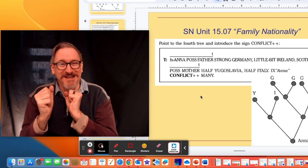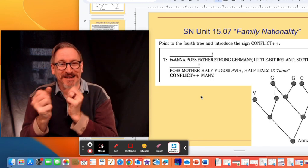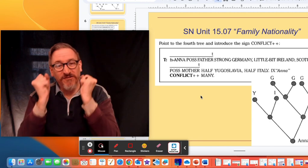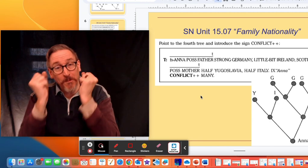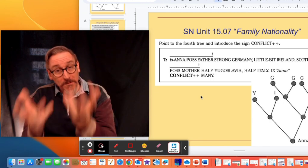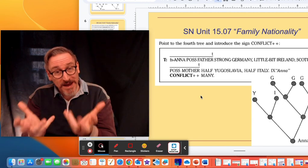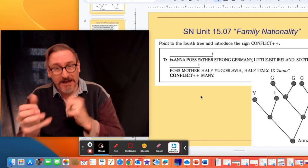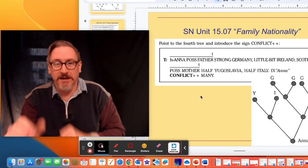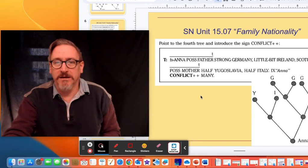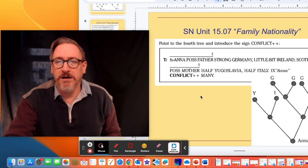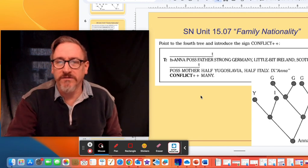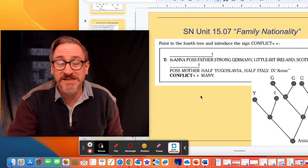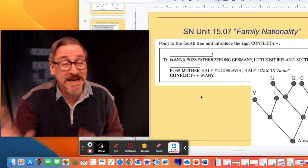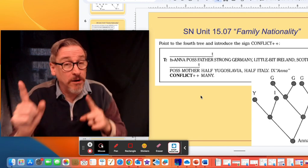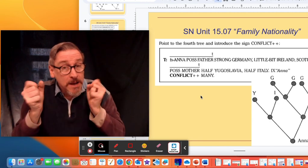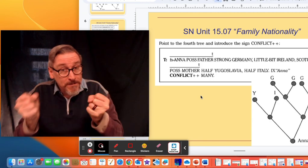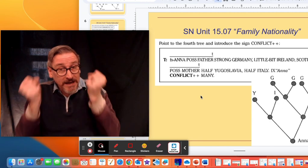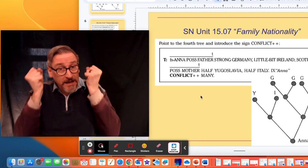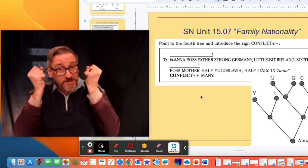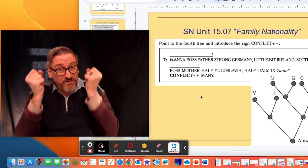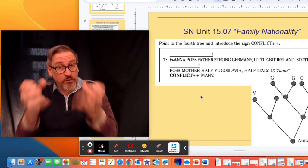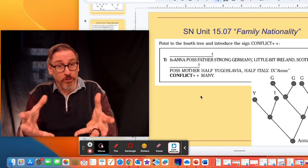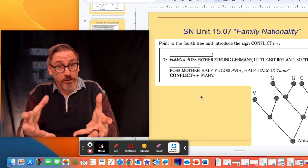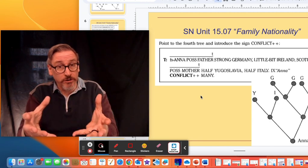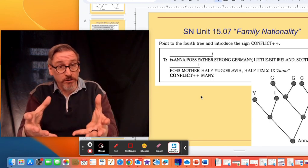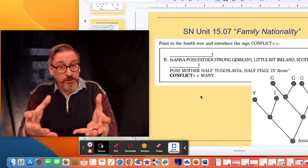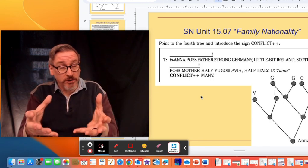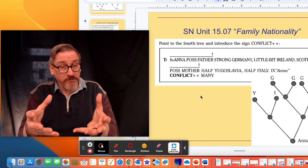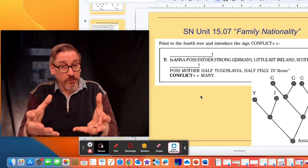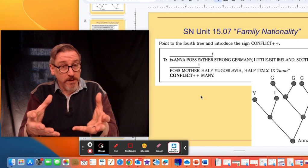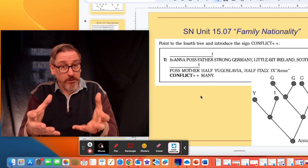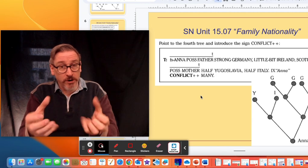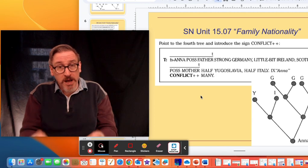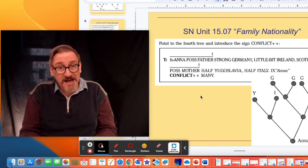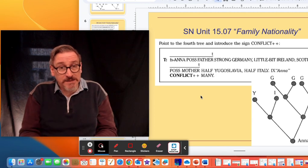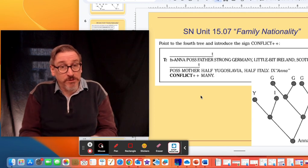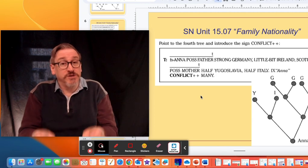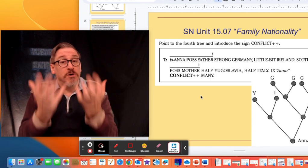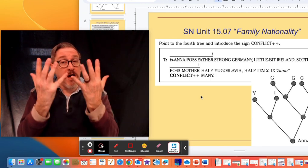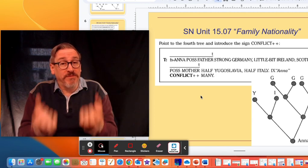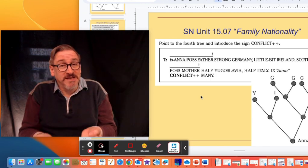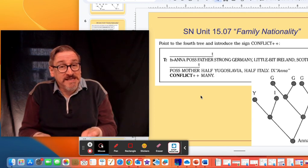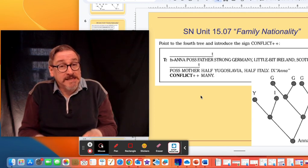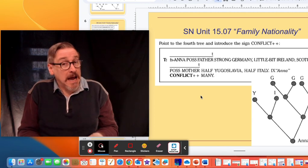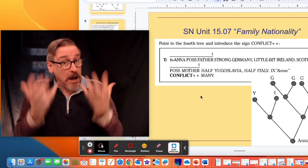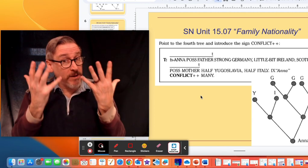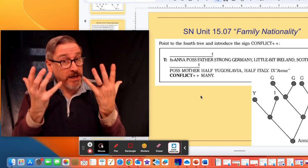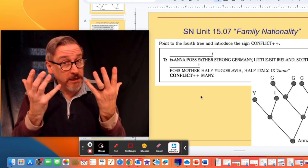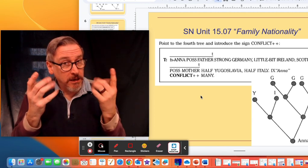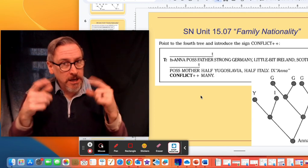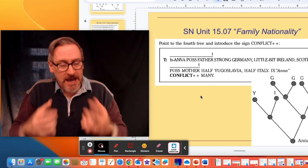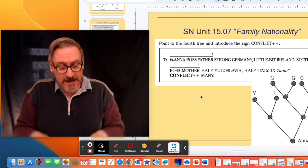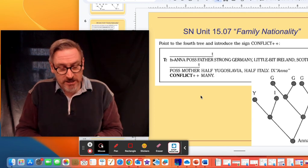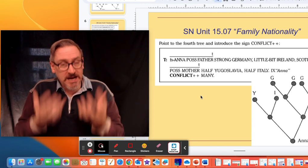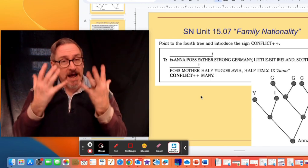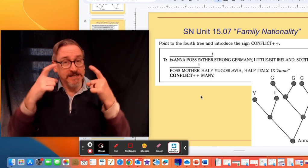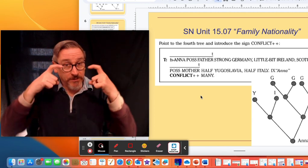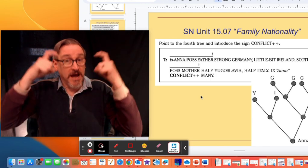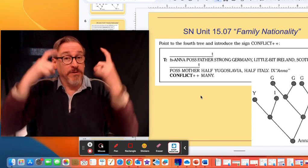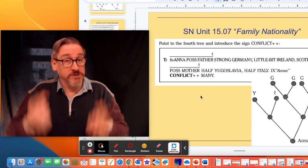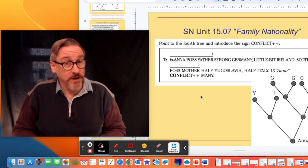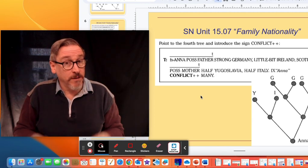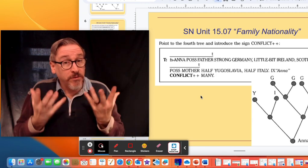reinforces the idea of many conflicts. And now, many comes forward, if you remember, as opposed to up. This is how many, and it